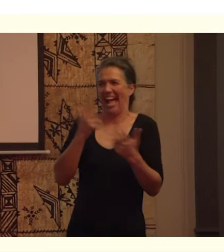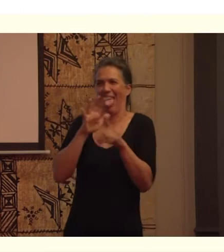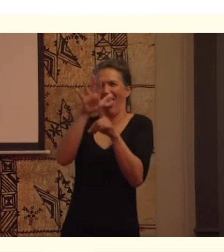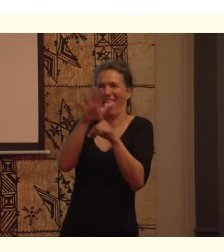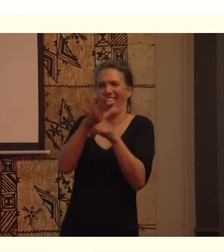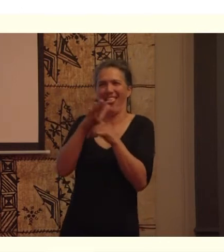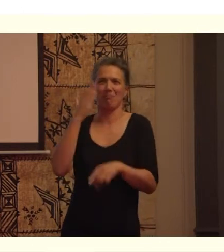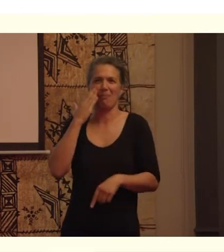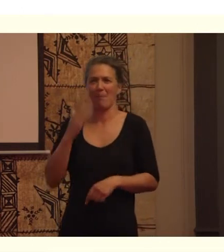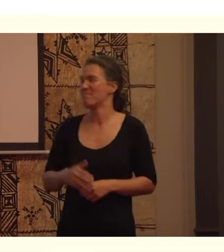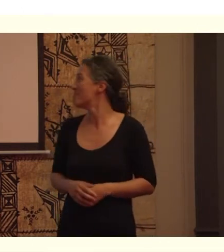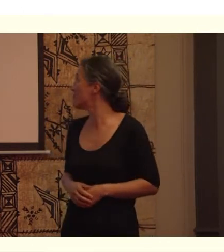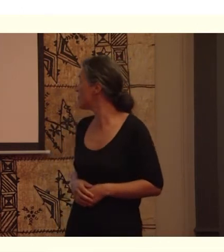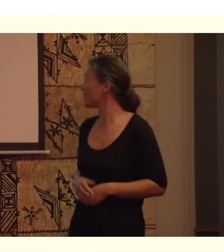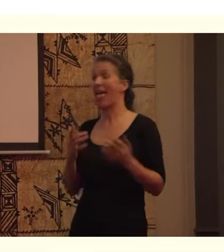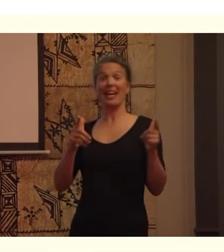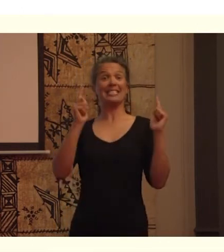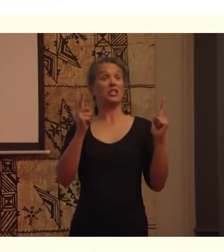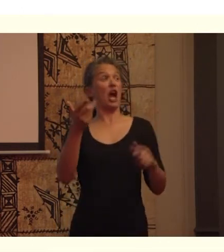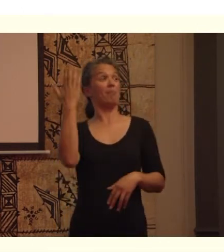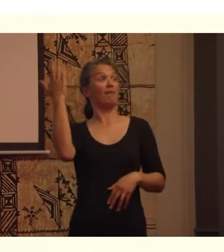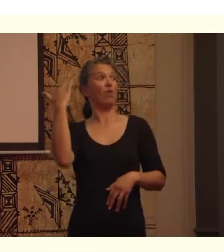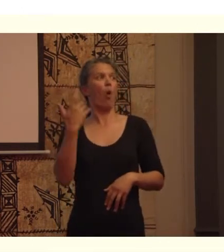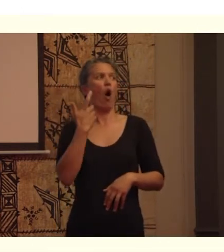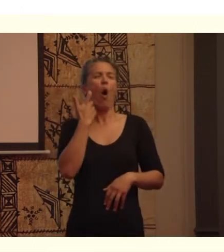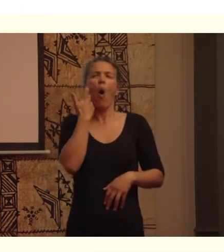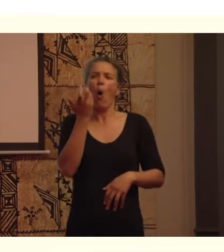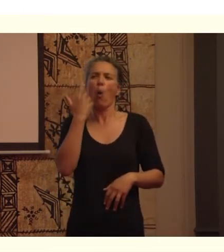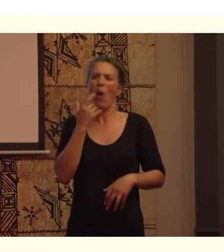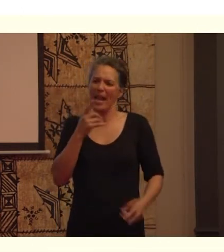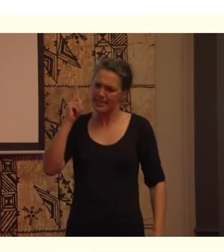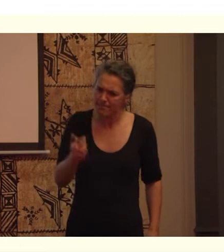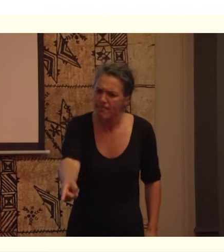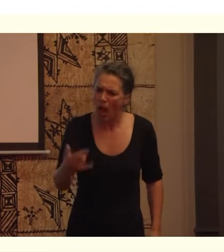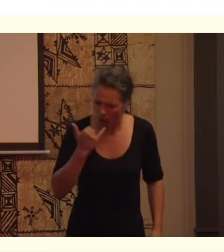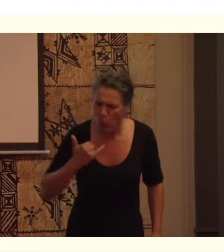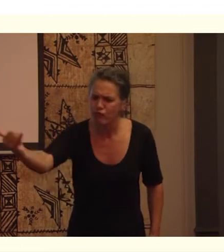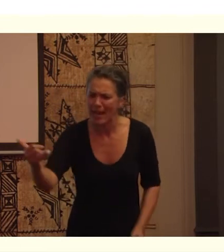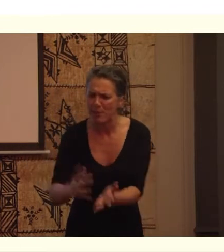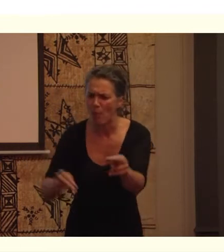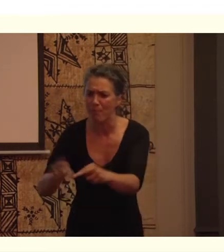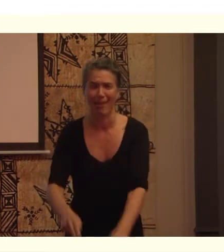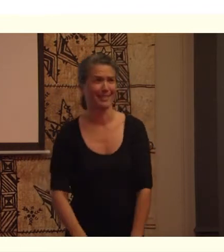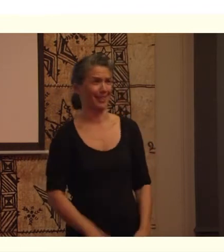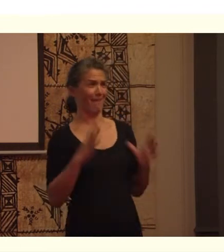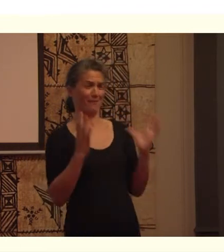kids. And that teacher just before was, teachers always threatening me to say, hey, I'm going to call your parents, Sam. I said, yeah, do it.